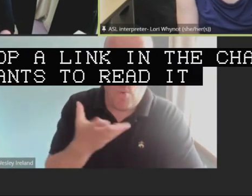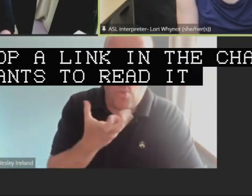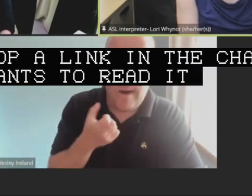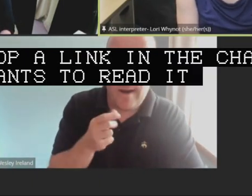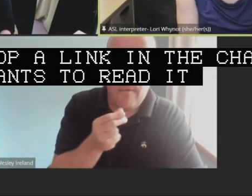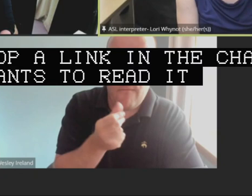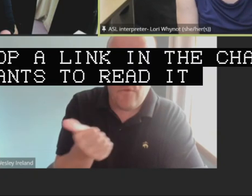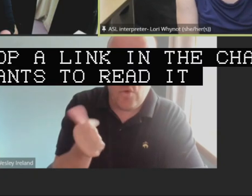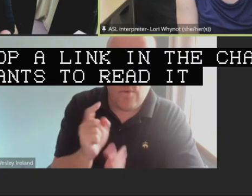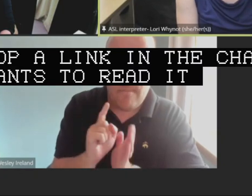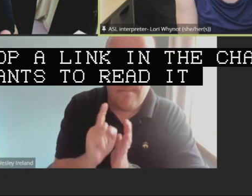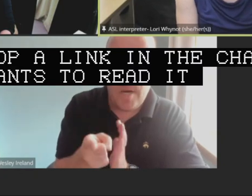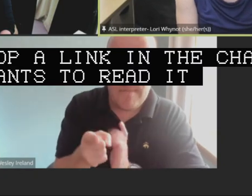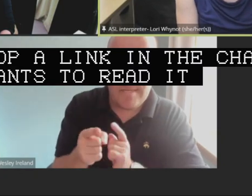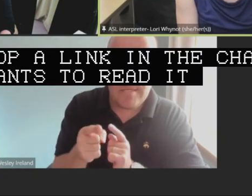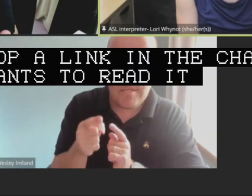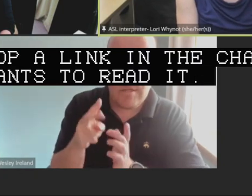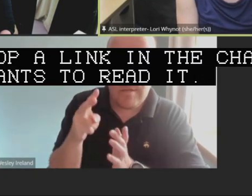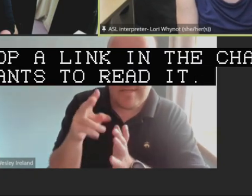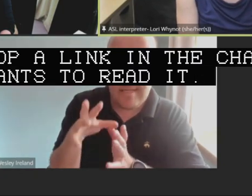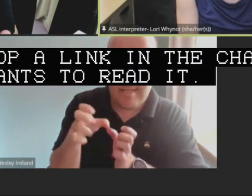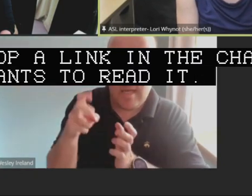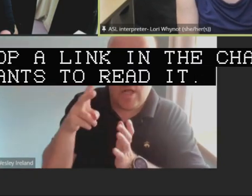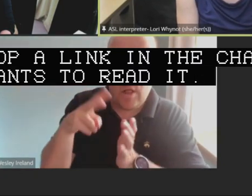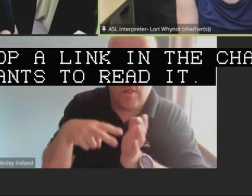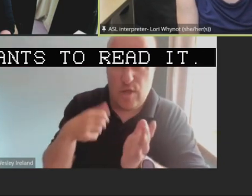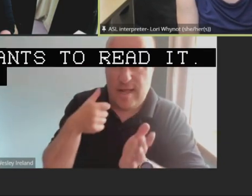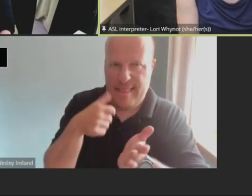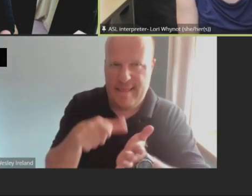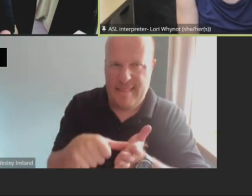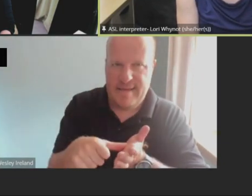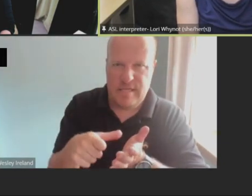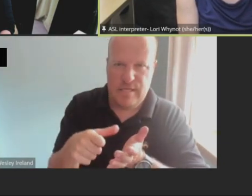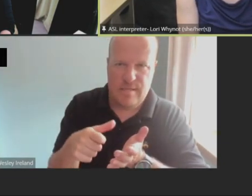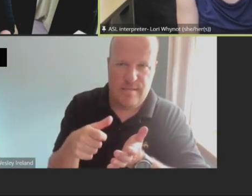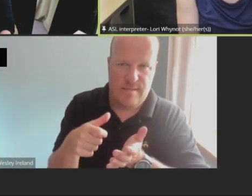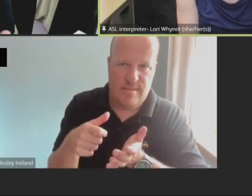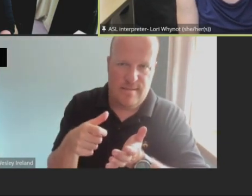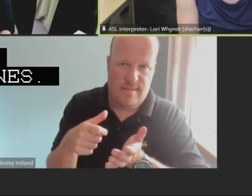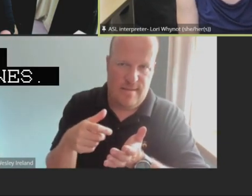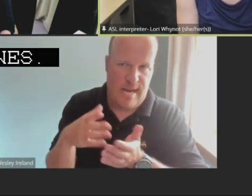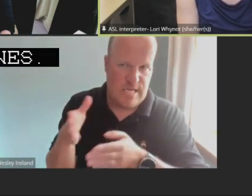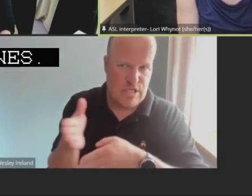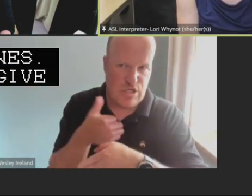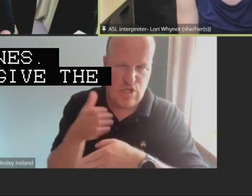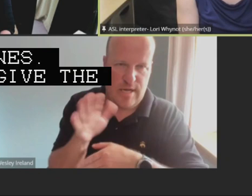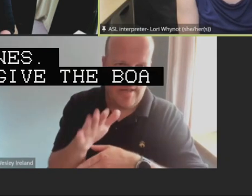Okay, so again, this is Wes. I can give the board a few minutes to take a quick look at the letter.